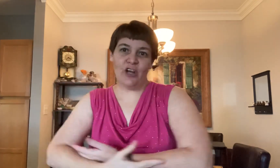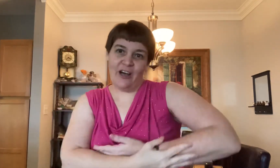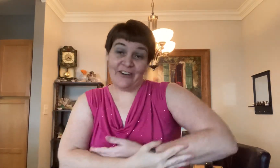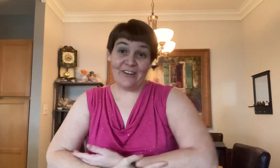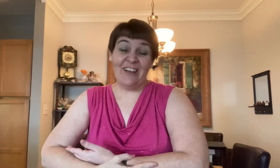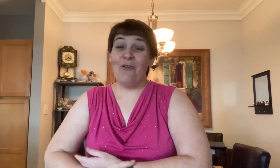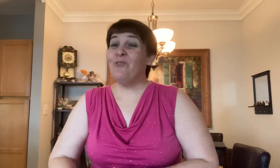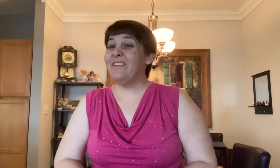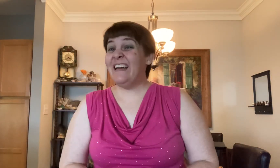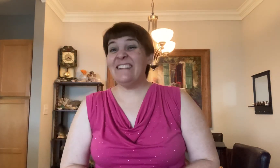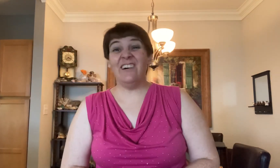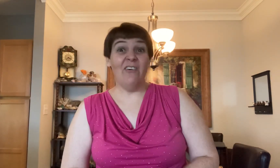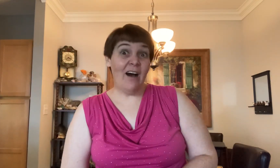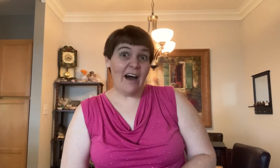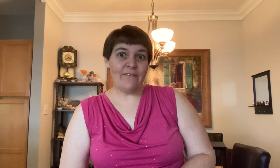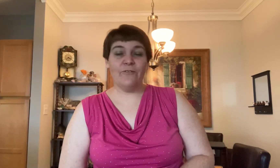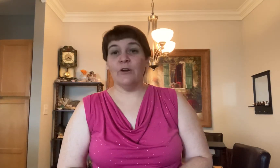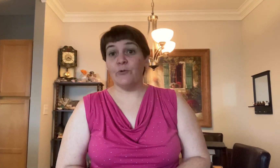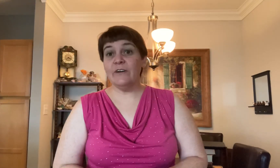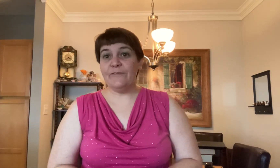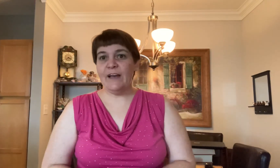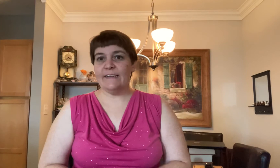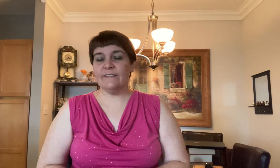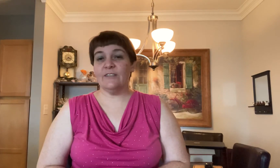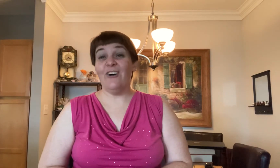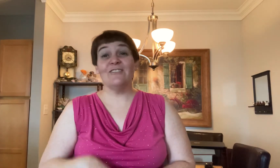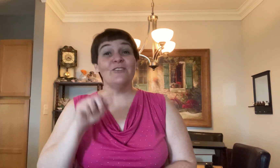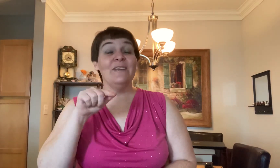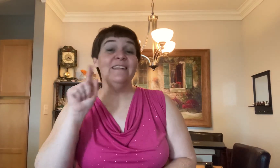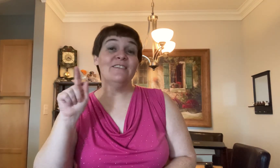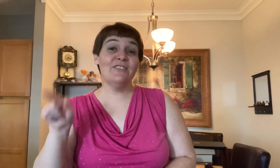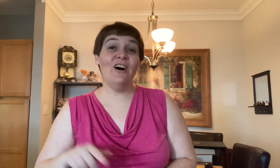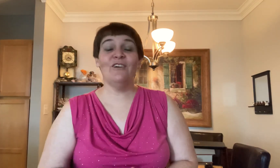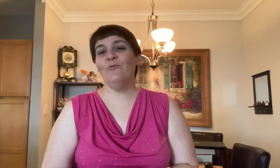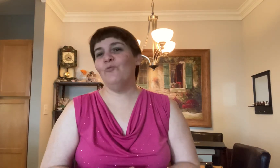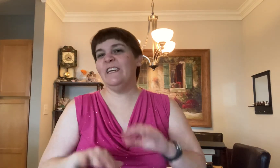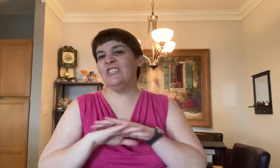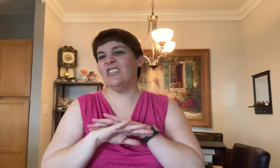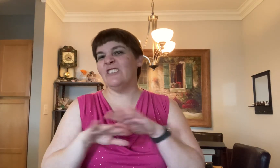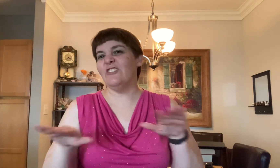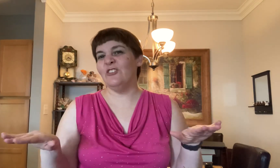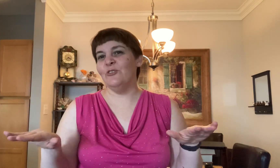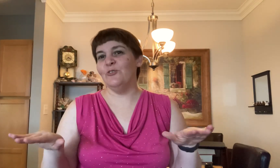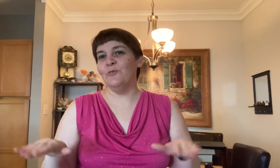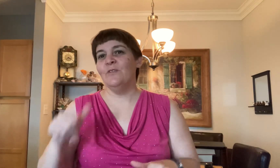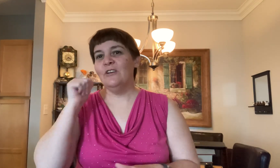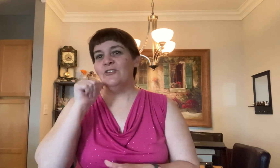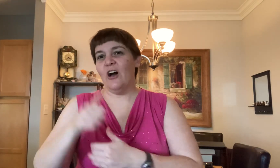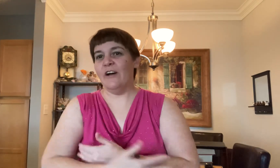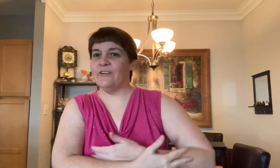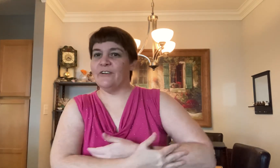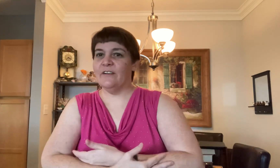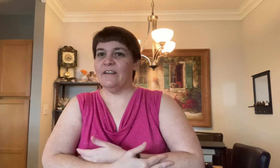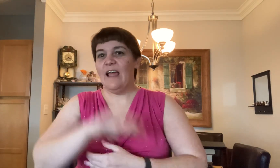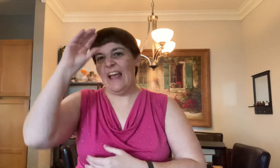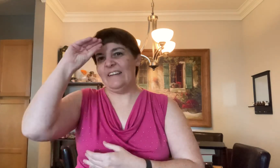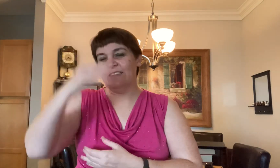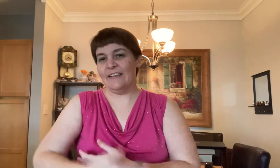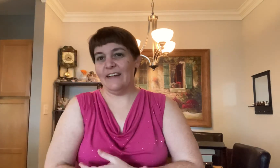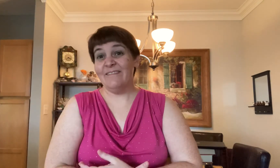granddaughter. Well, that's a lot for a really fast song. So in the song, we just do daughter and son.